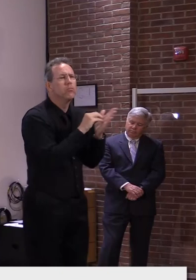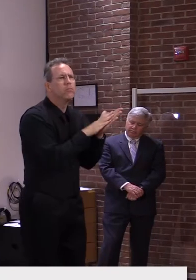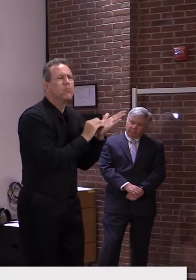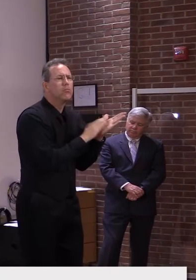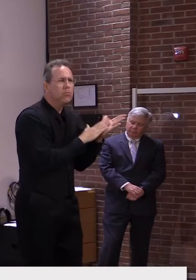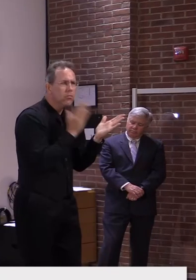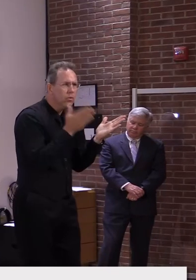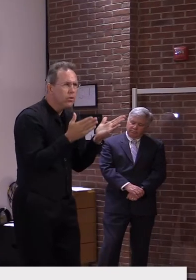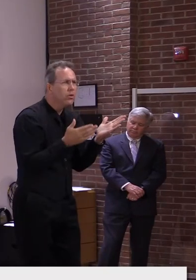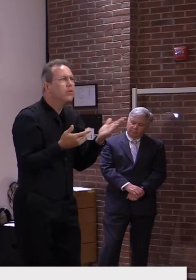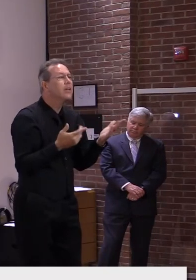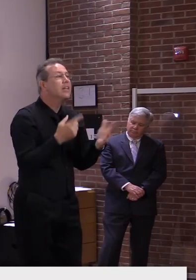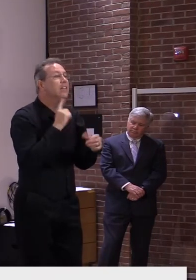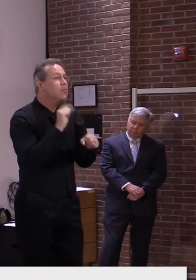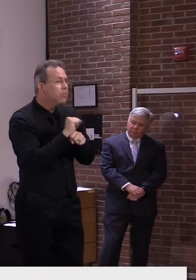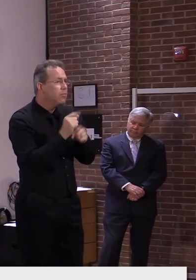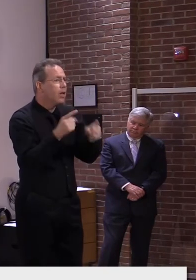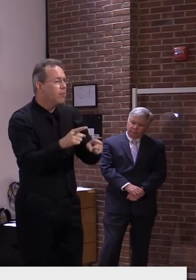Thank you.